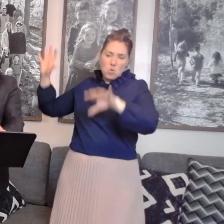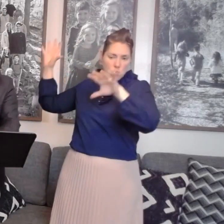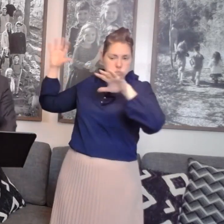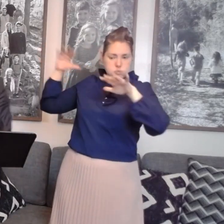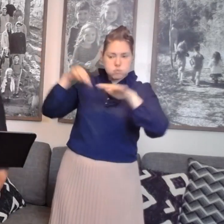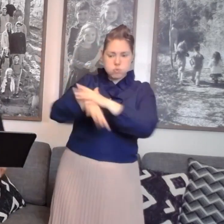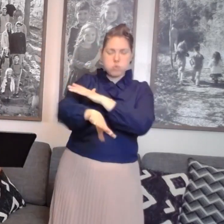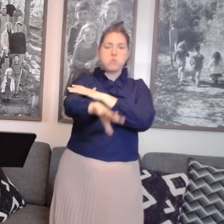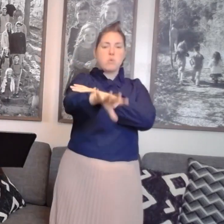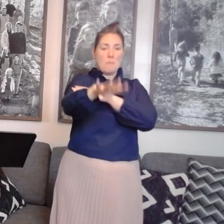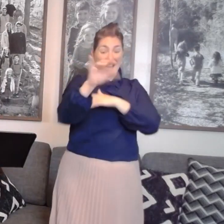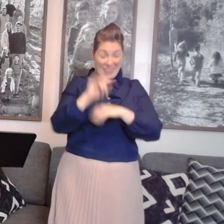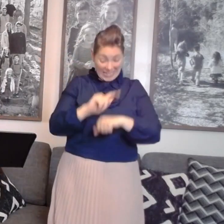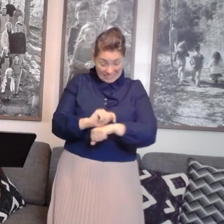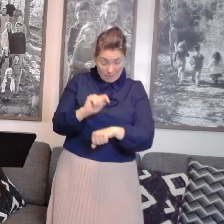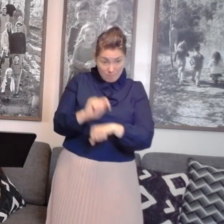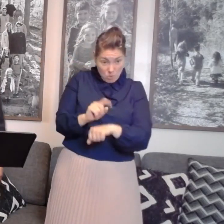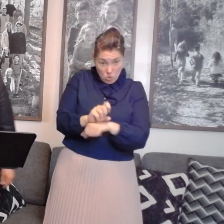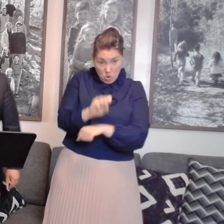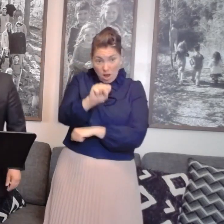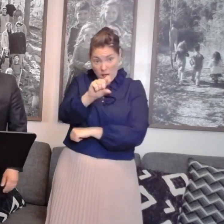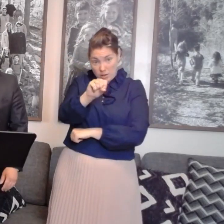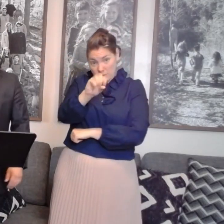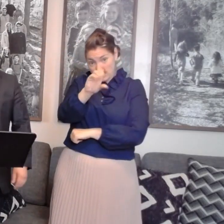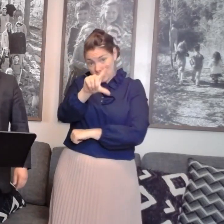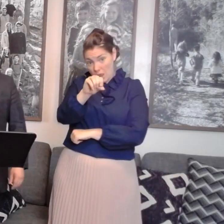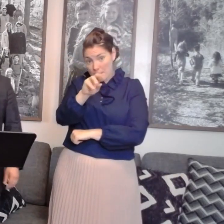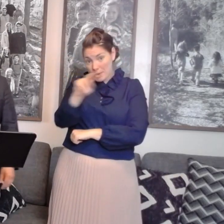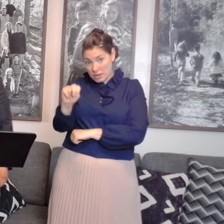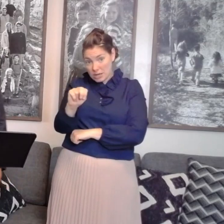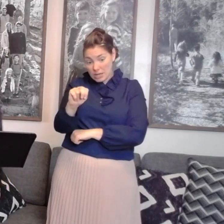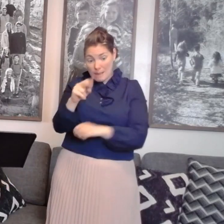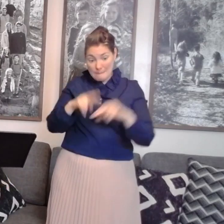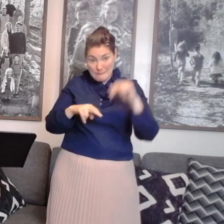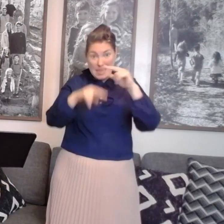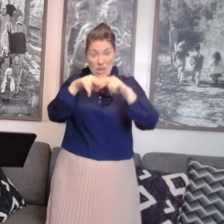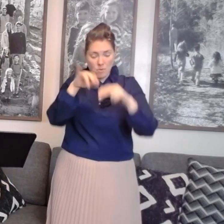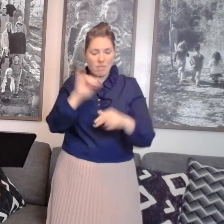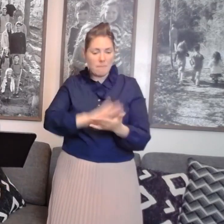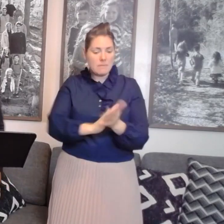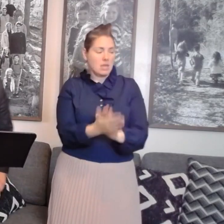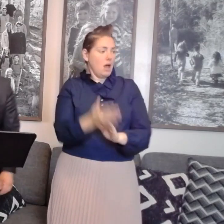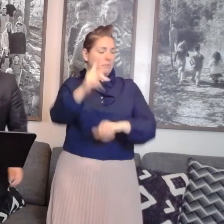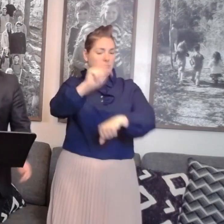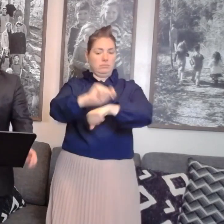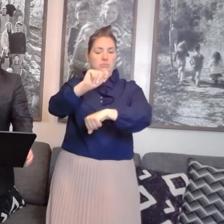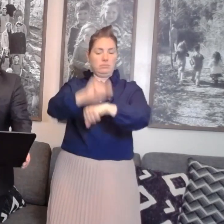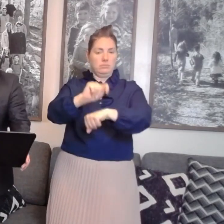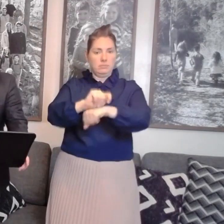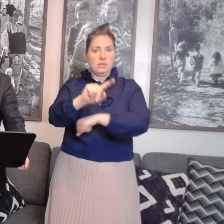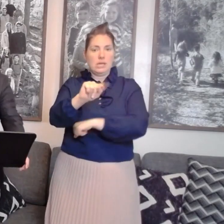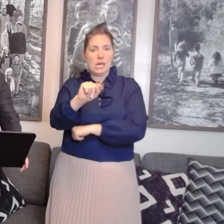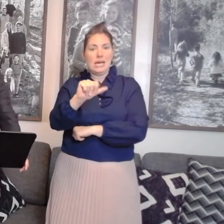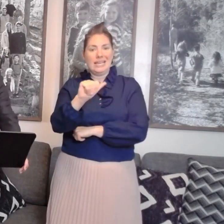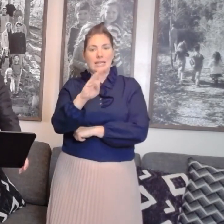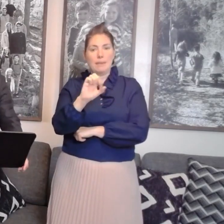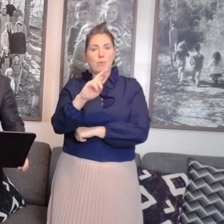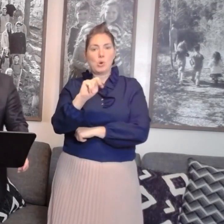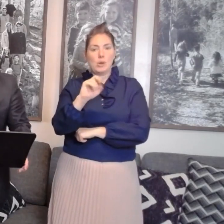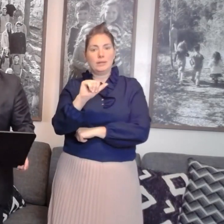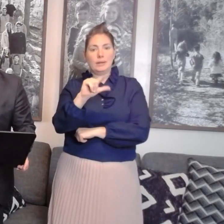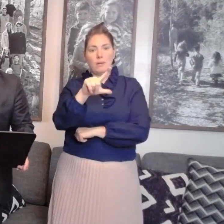had built. God had made it his tabernacle. God had made it